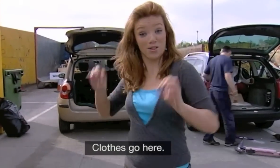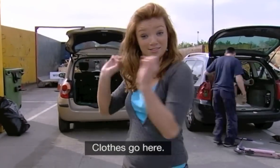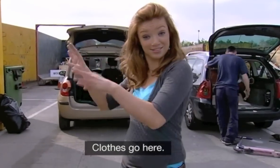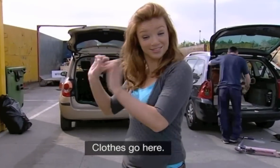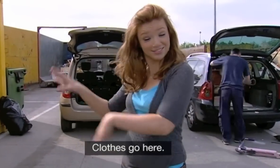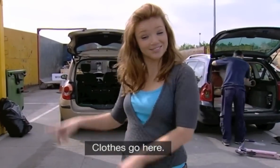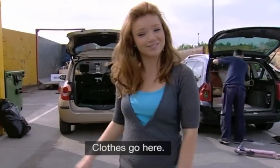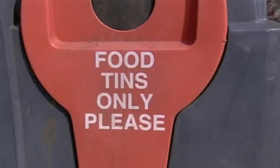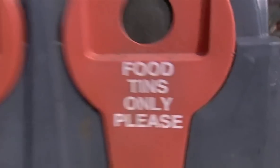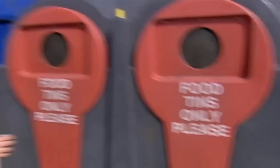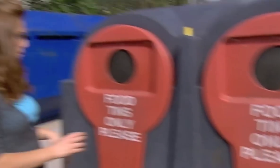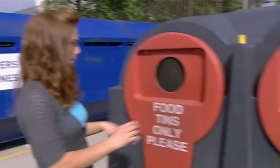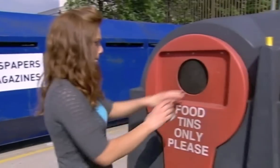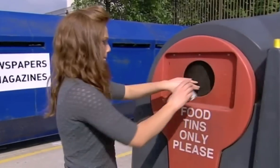Clothes go here.